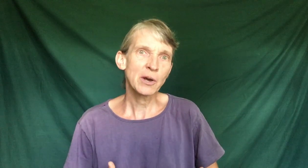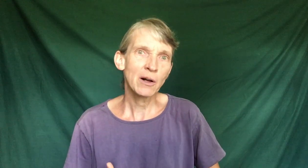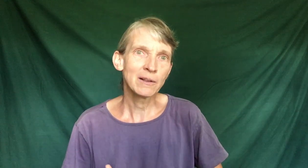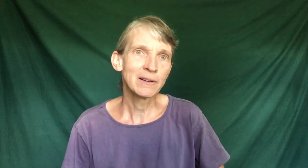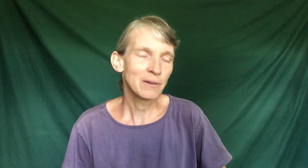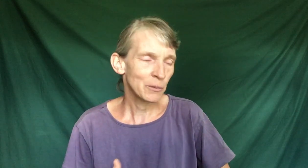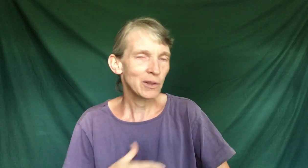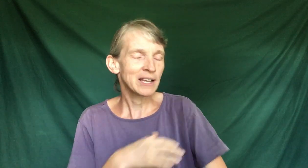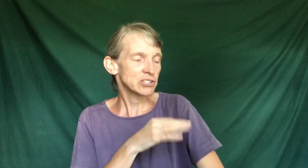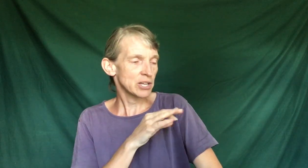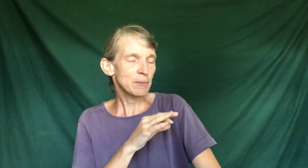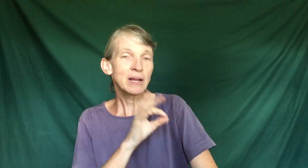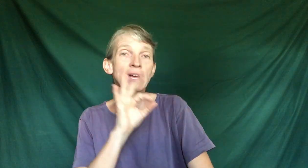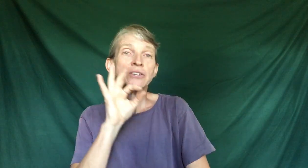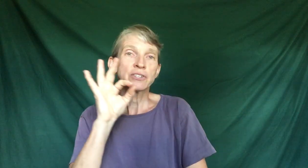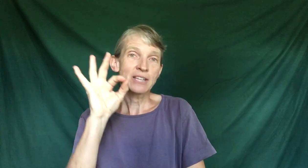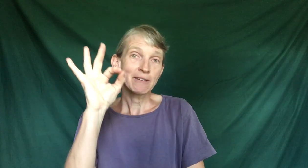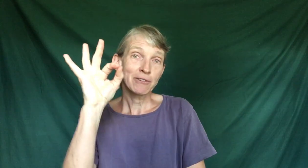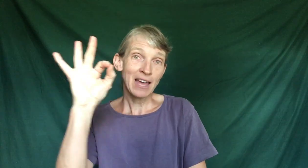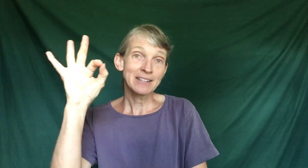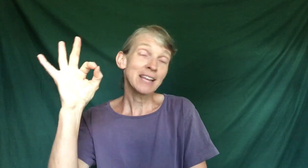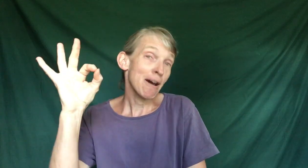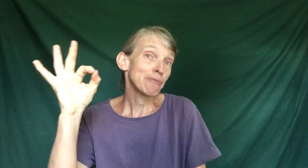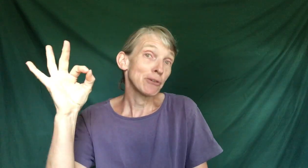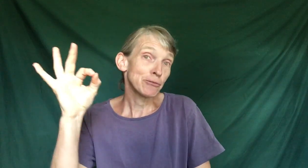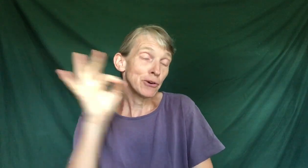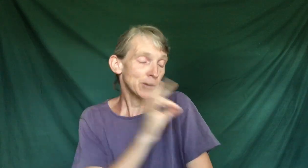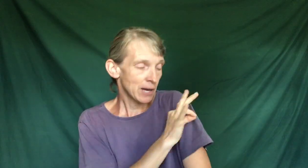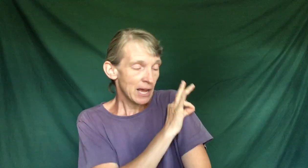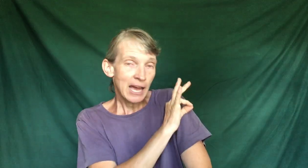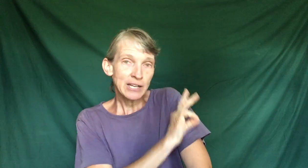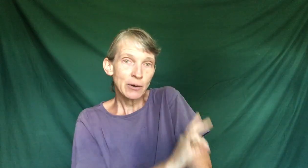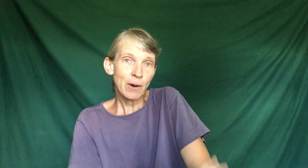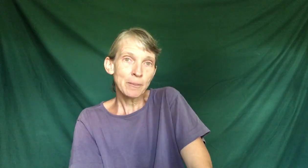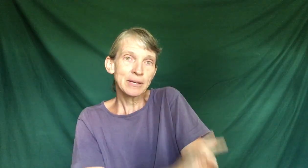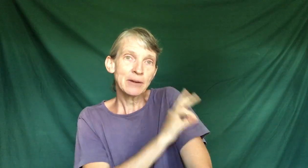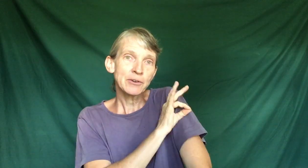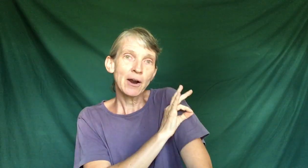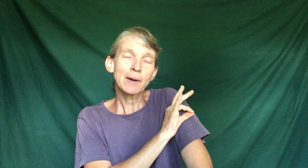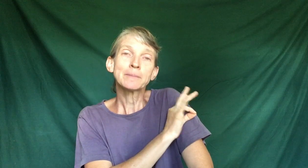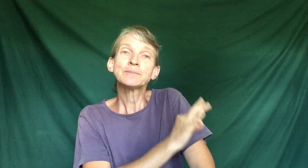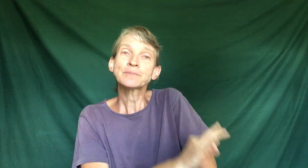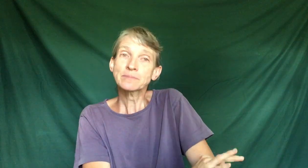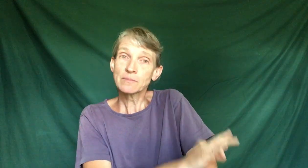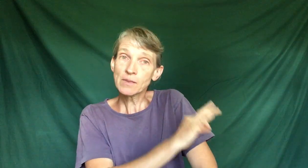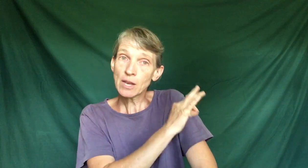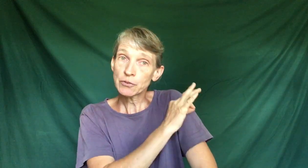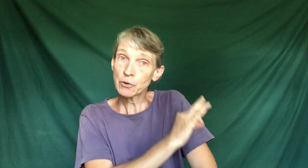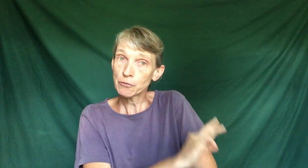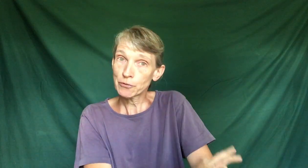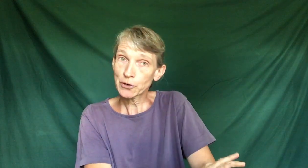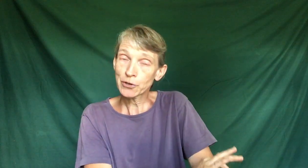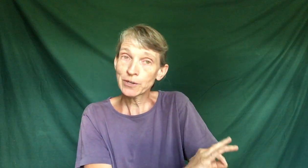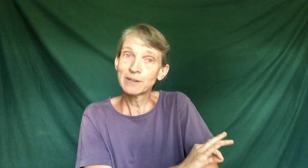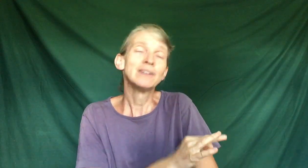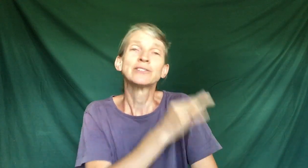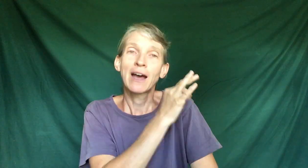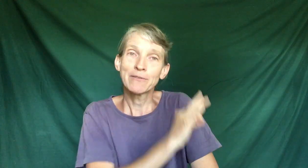call wool on a sheep. So the sign for that is F for fur, and you go up and down your arm. So fur, so have you